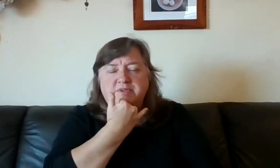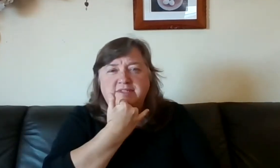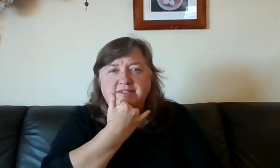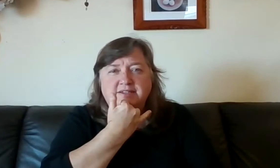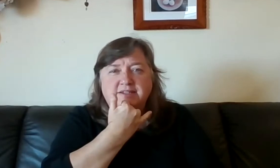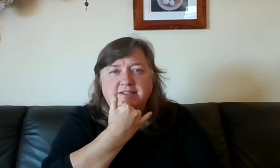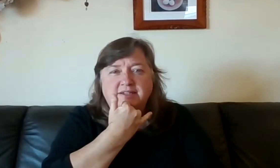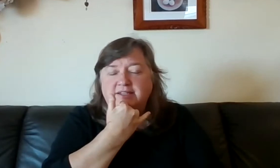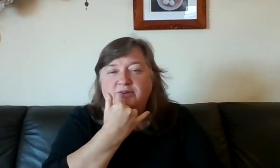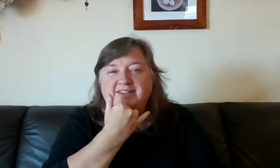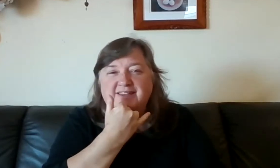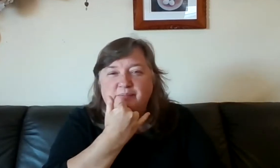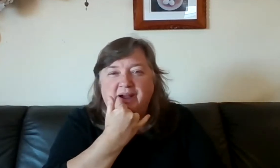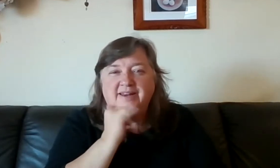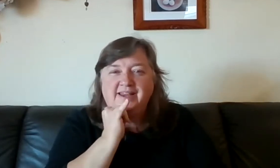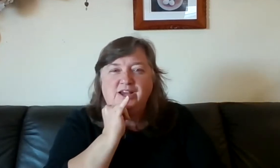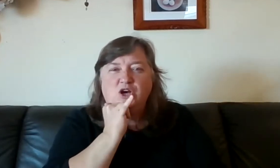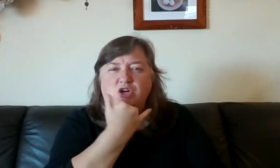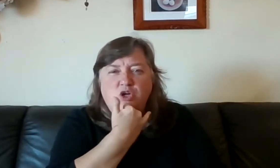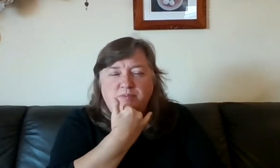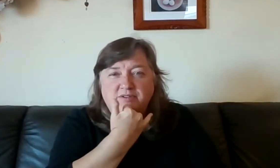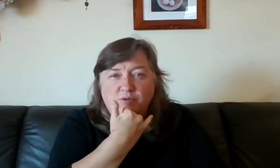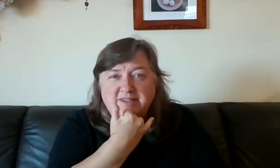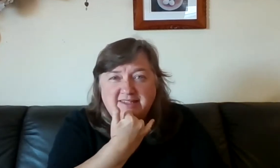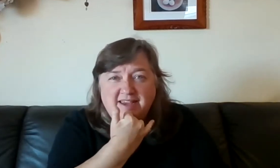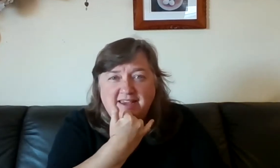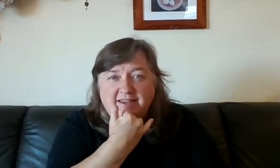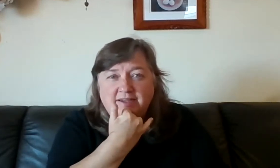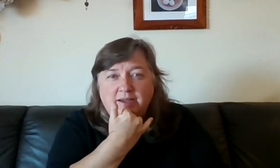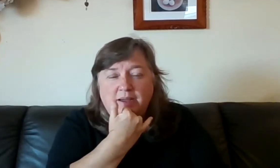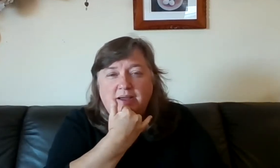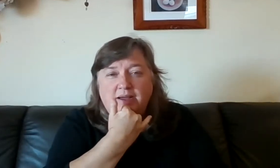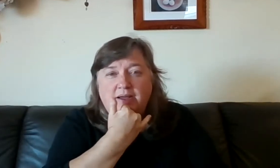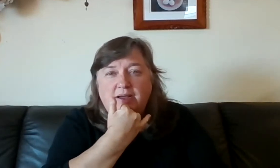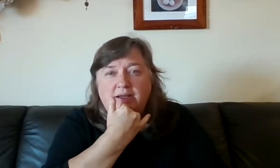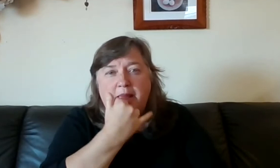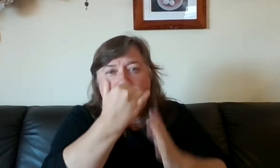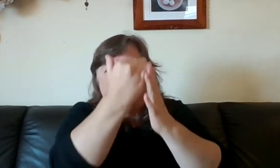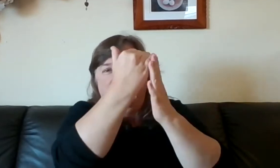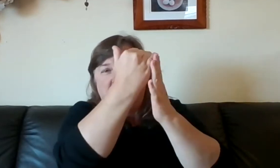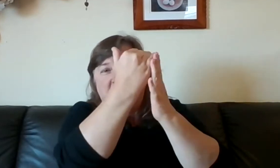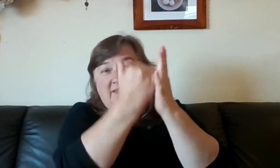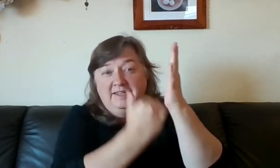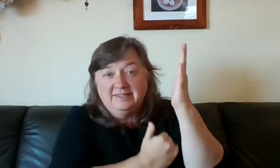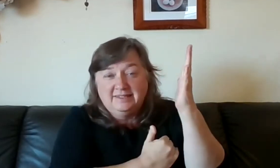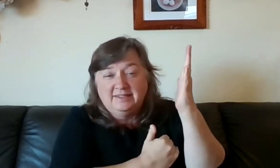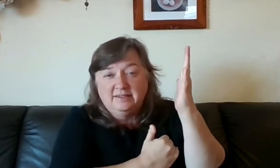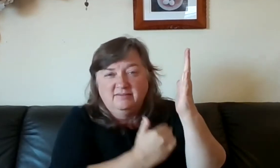oops, don't need to say but, oops, or mistake, my